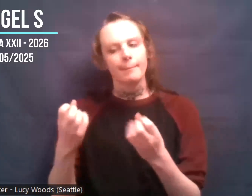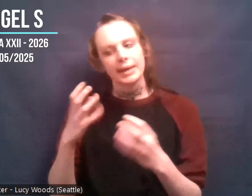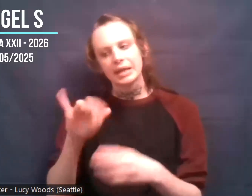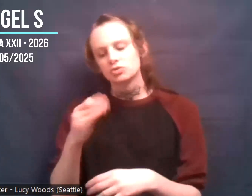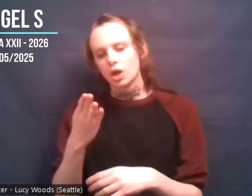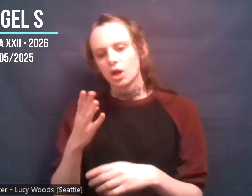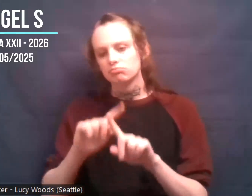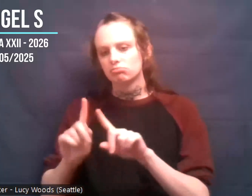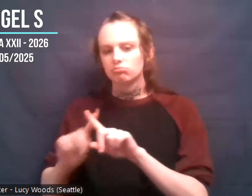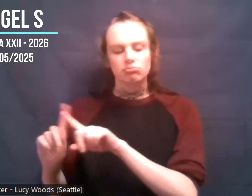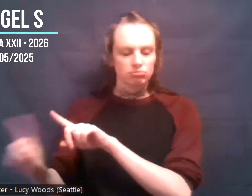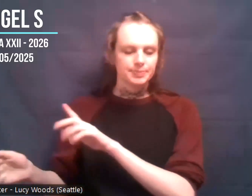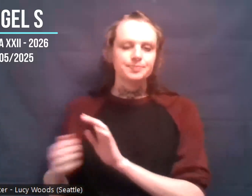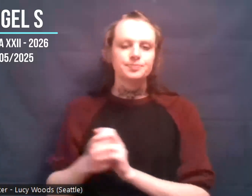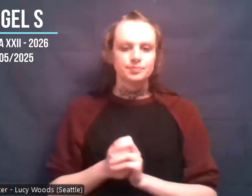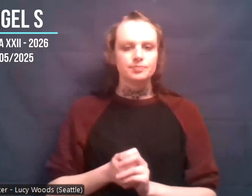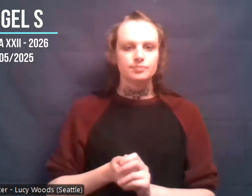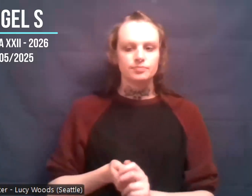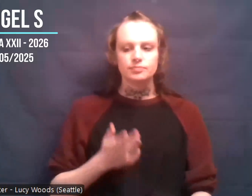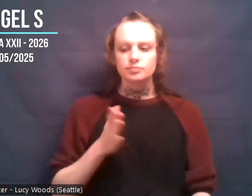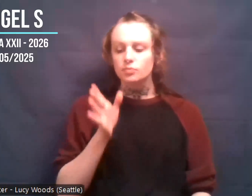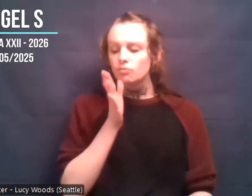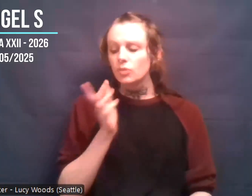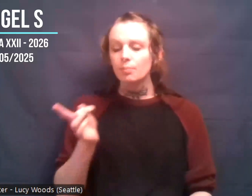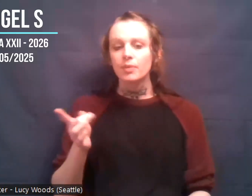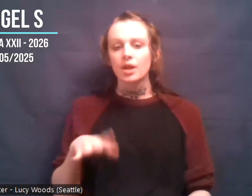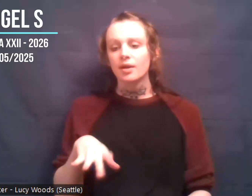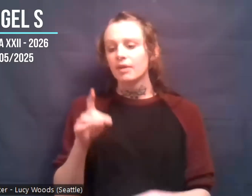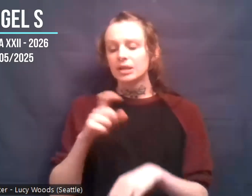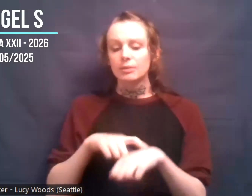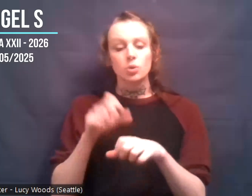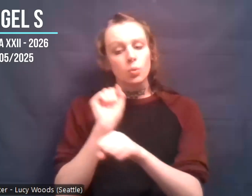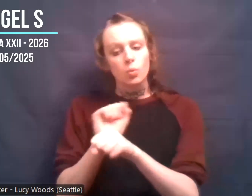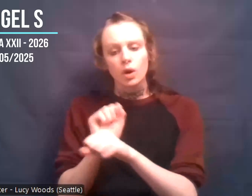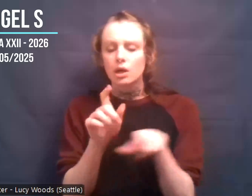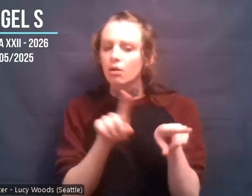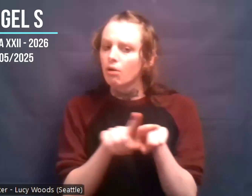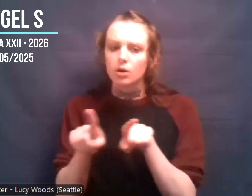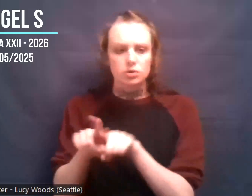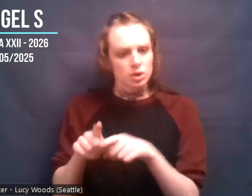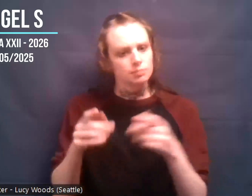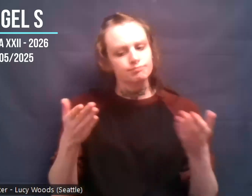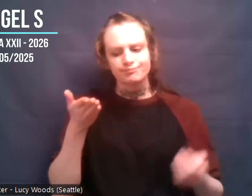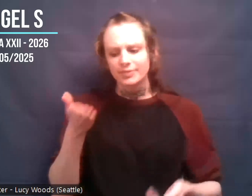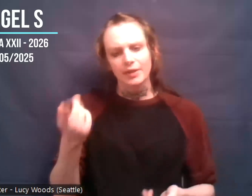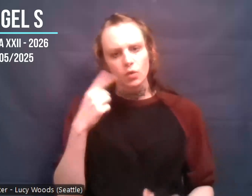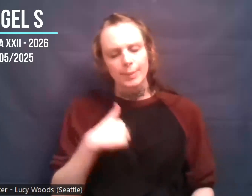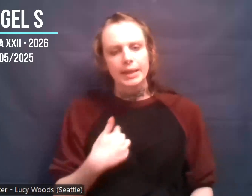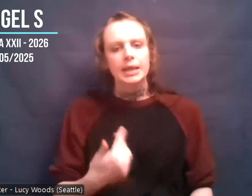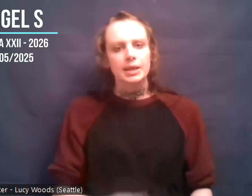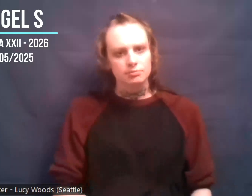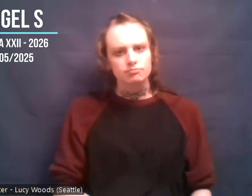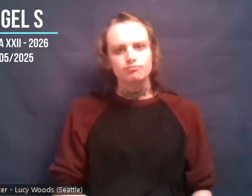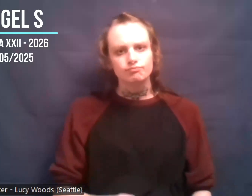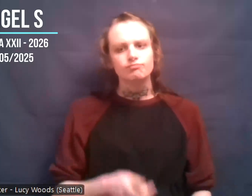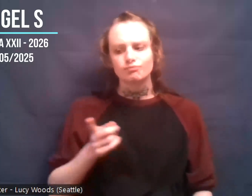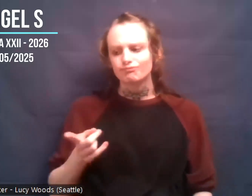school. My mom found time to work and be a present mom. She's definitely a superhero to me